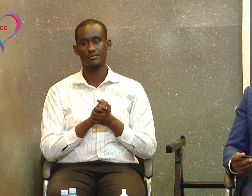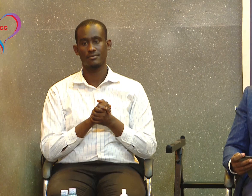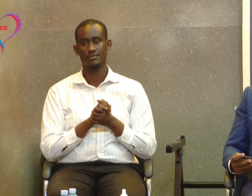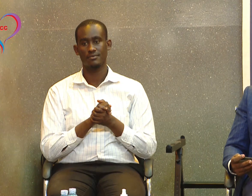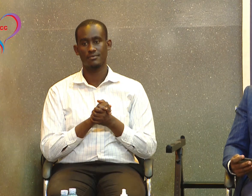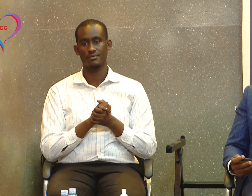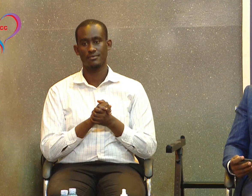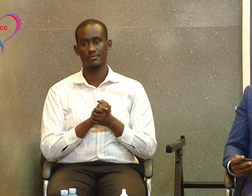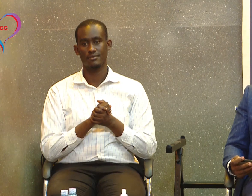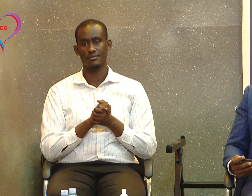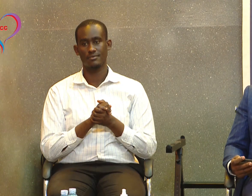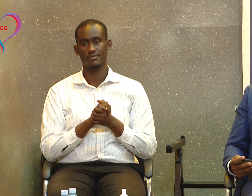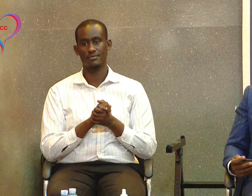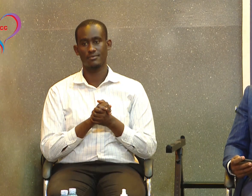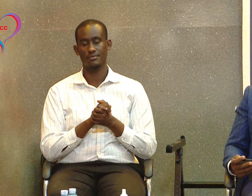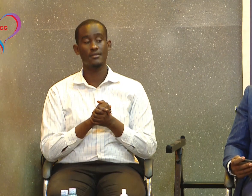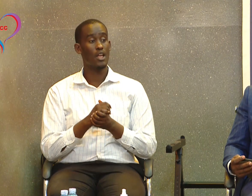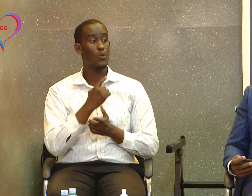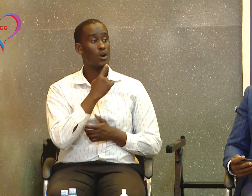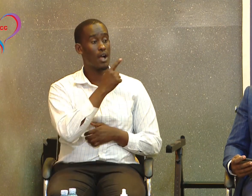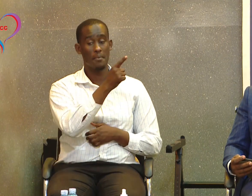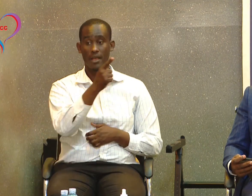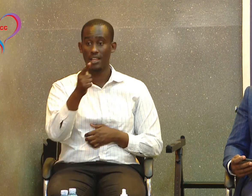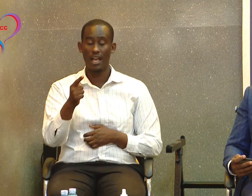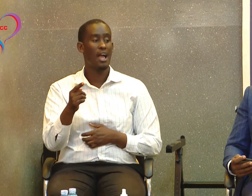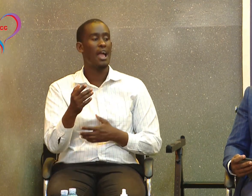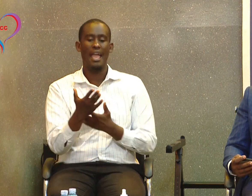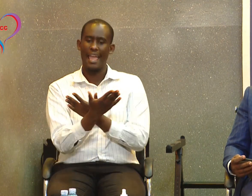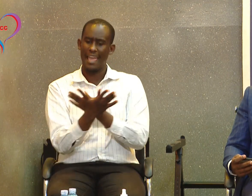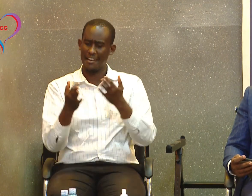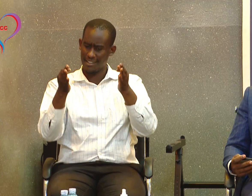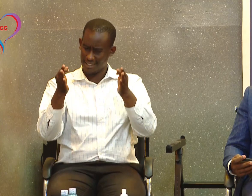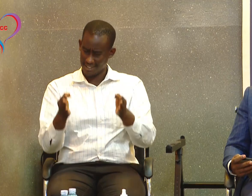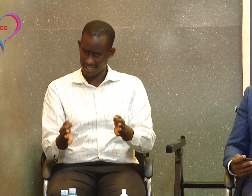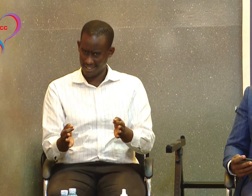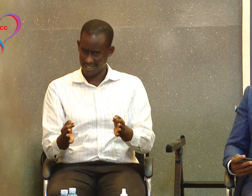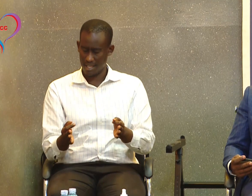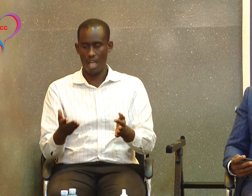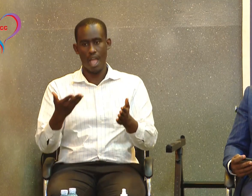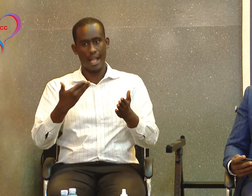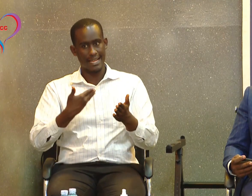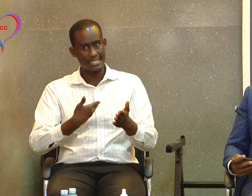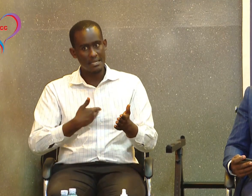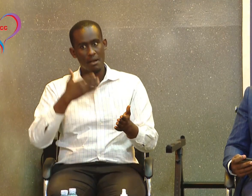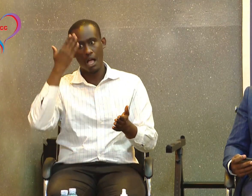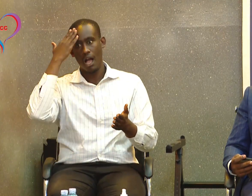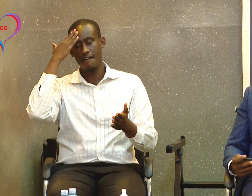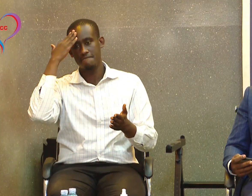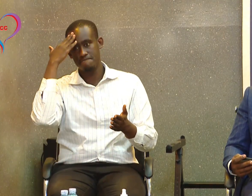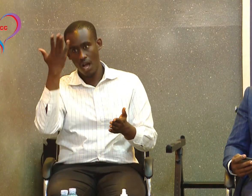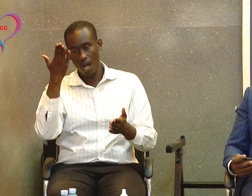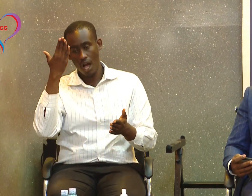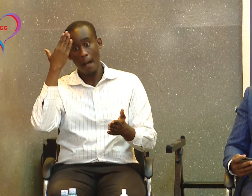purpose as to why God created you. Nkugambye buli kintu omugaso gwakyo lwe gutamanyibwa ekiddako kubeera